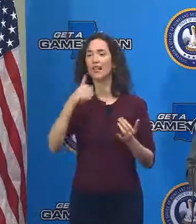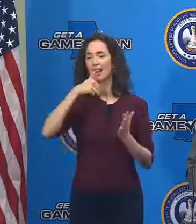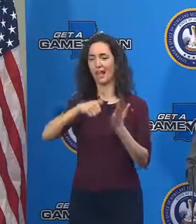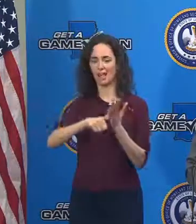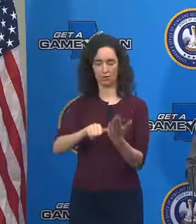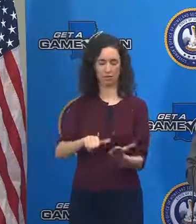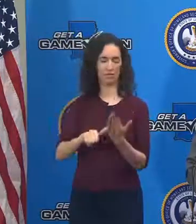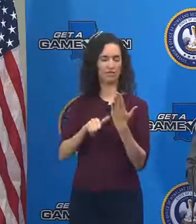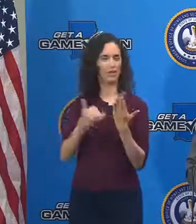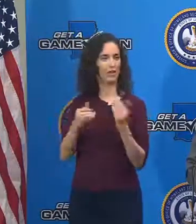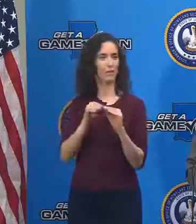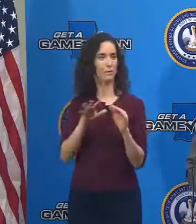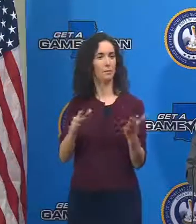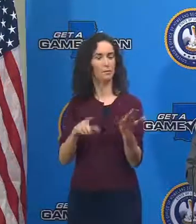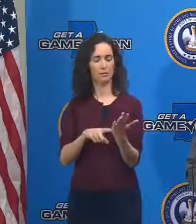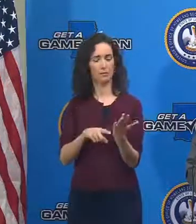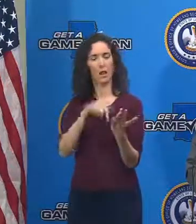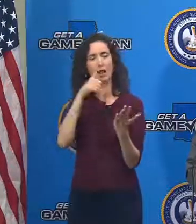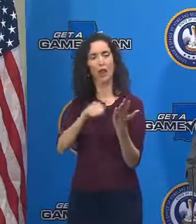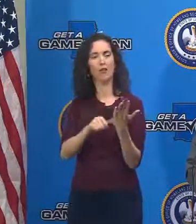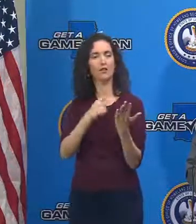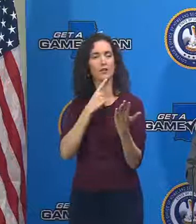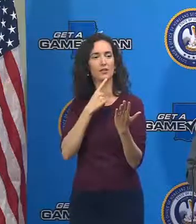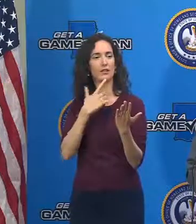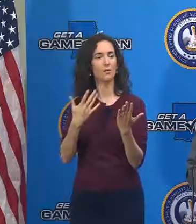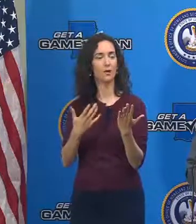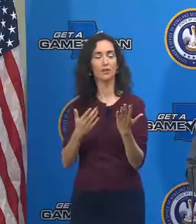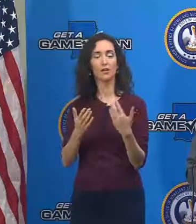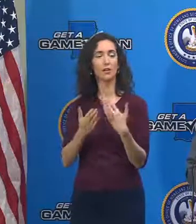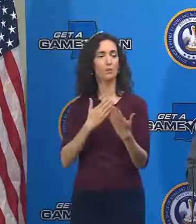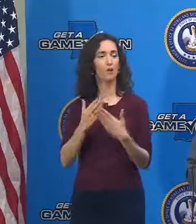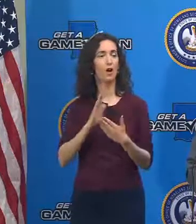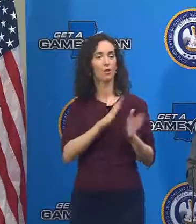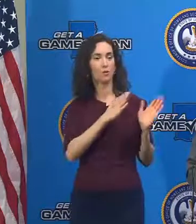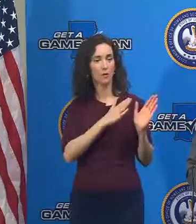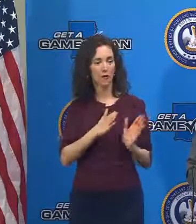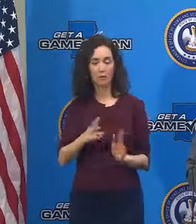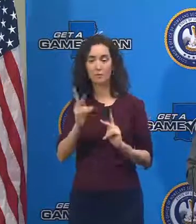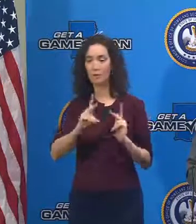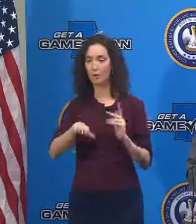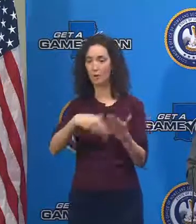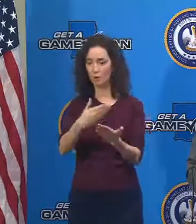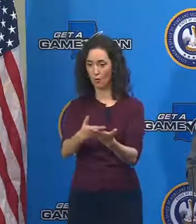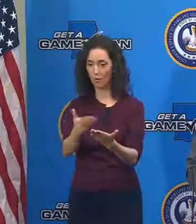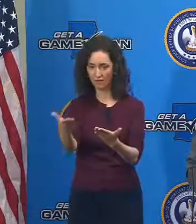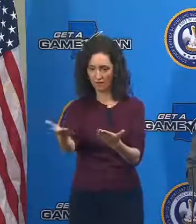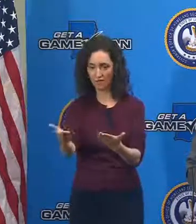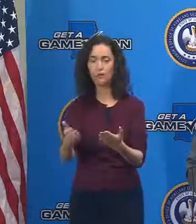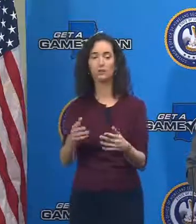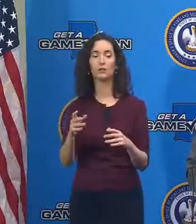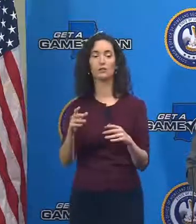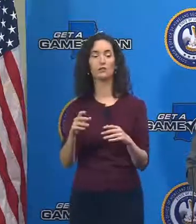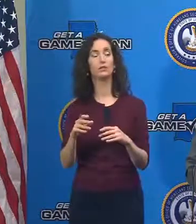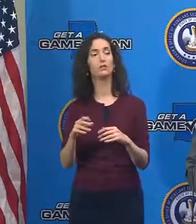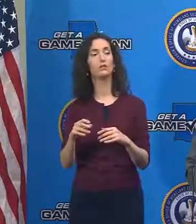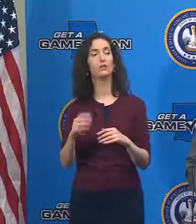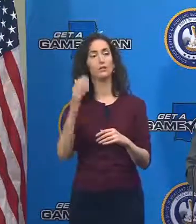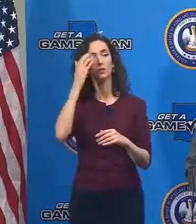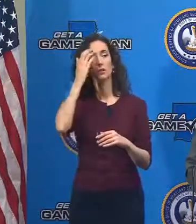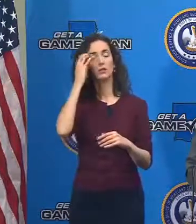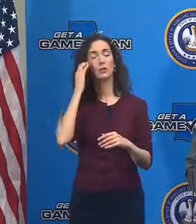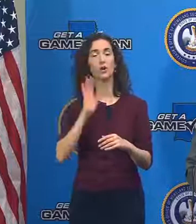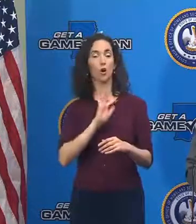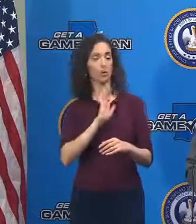focused on is the fact that regardless of the plan, the folks were there. Did you in fact meet